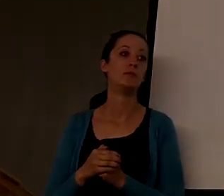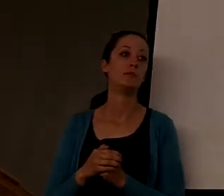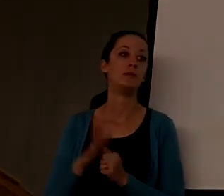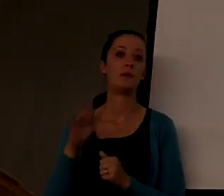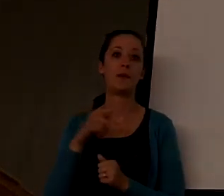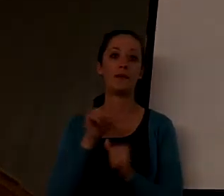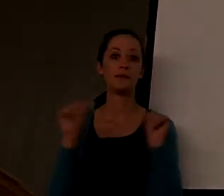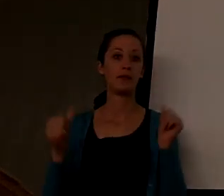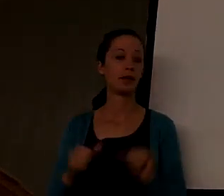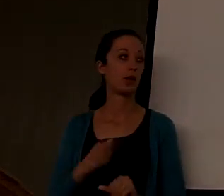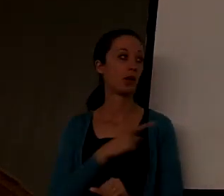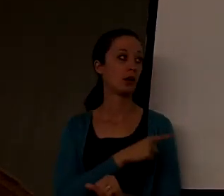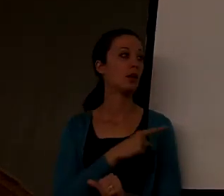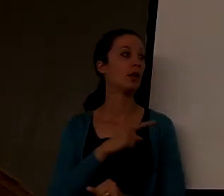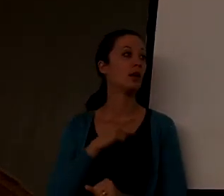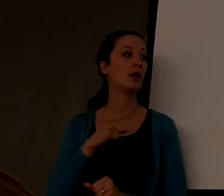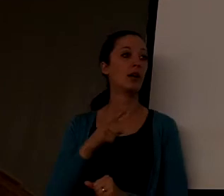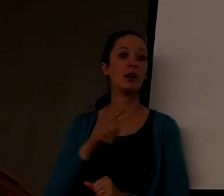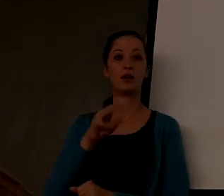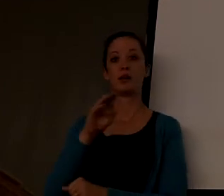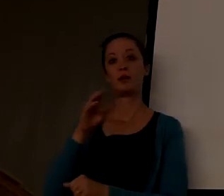It's a Mesopotamian god.